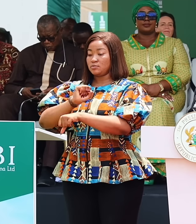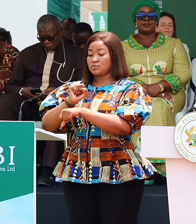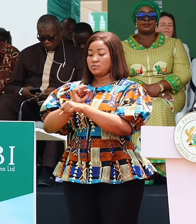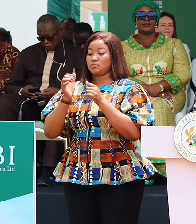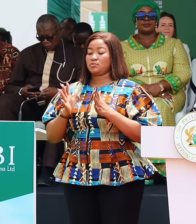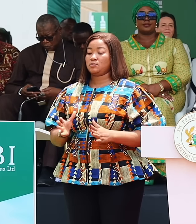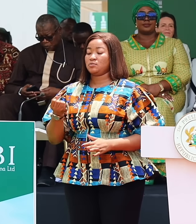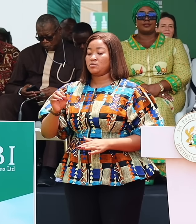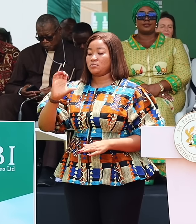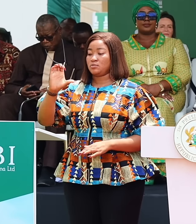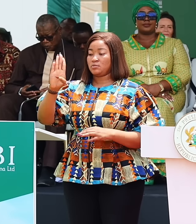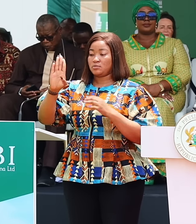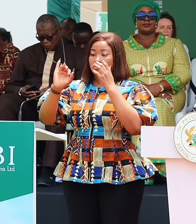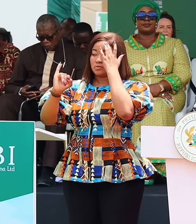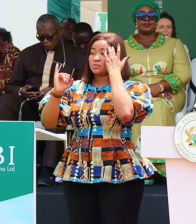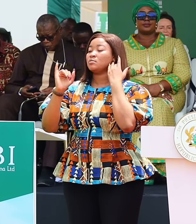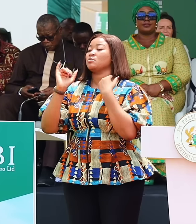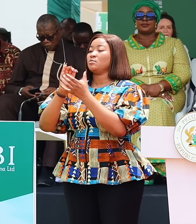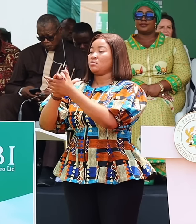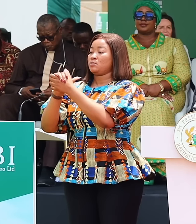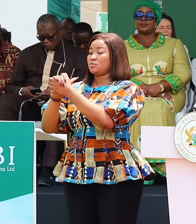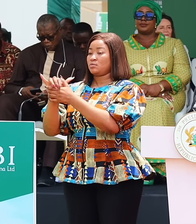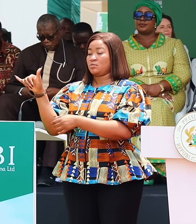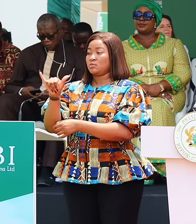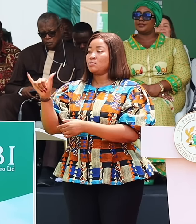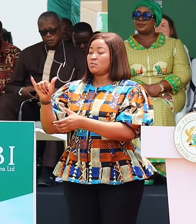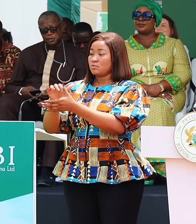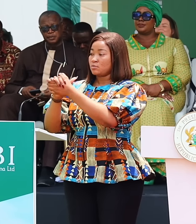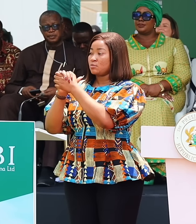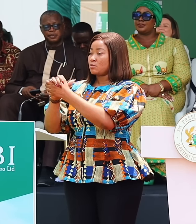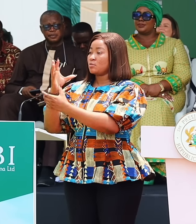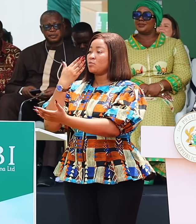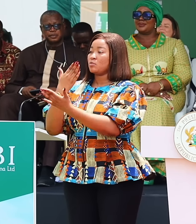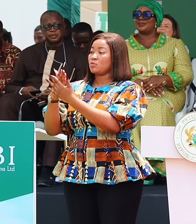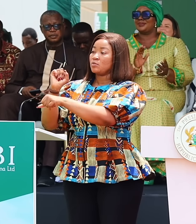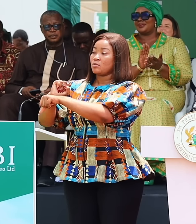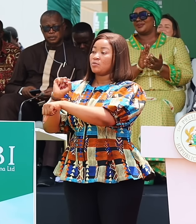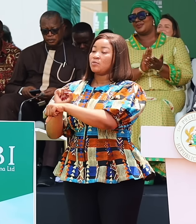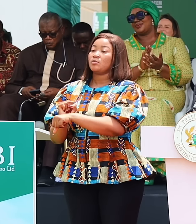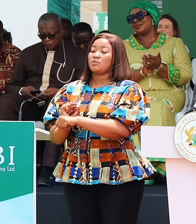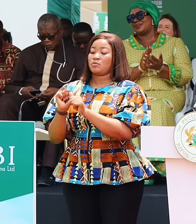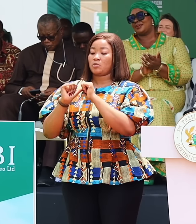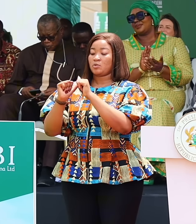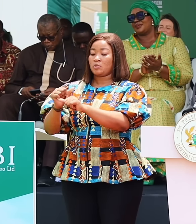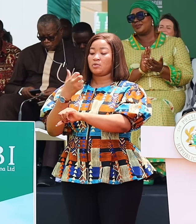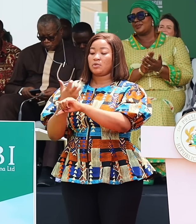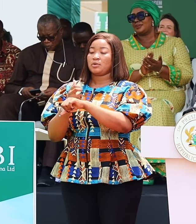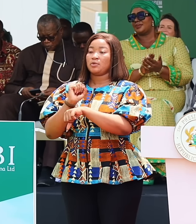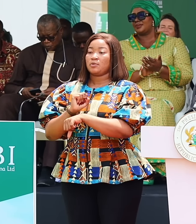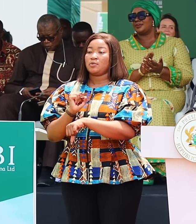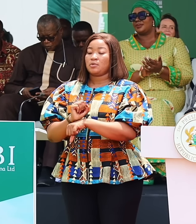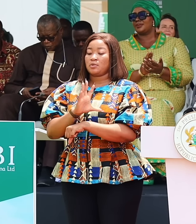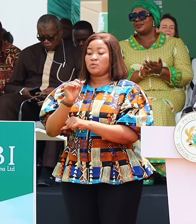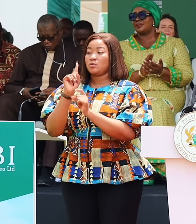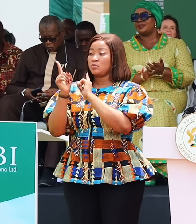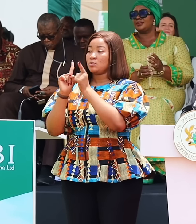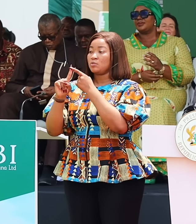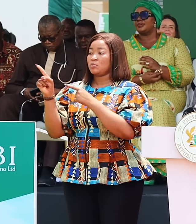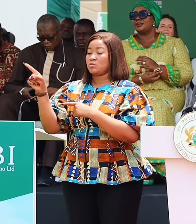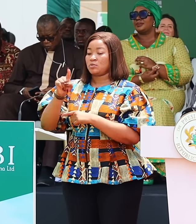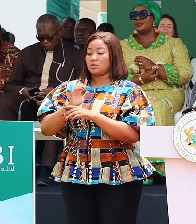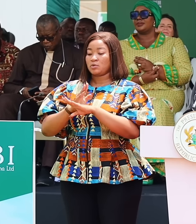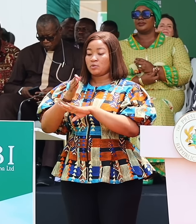Workers of CBI, I acknowledge you too. Aiko Emoni Ejuma, continue the hard work. I'll talk to you